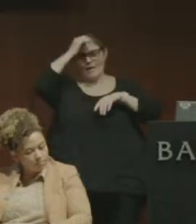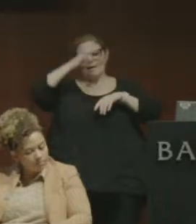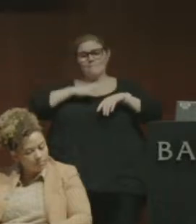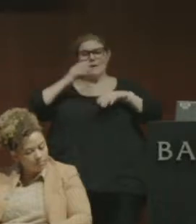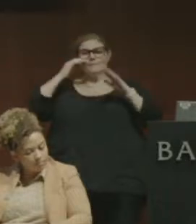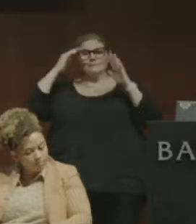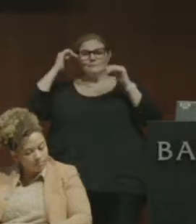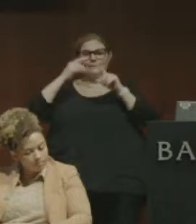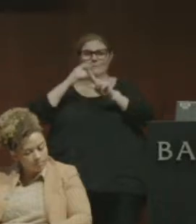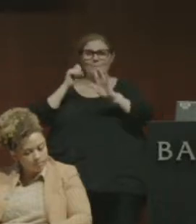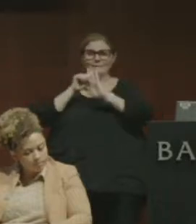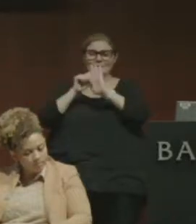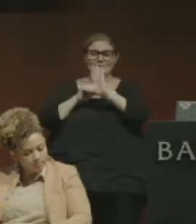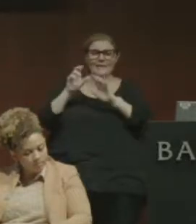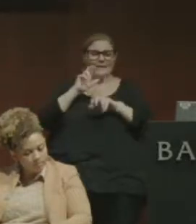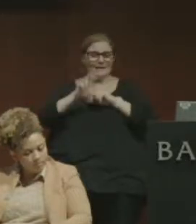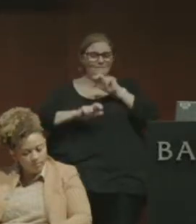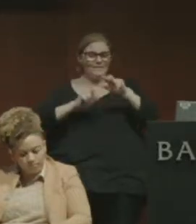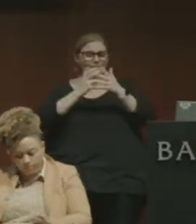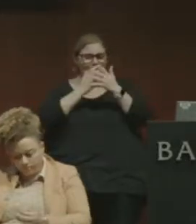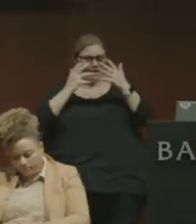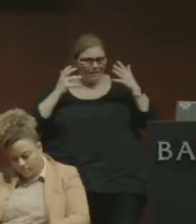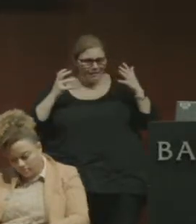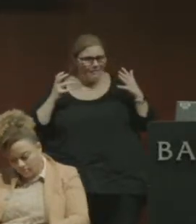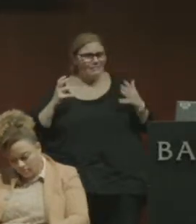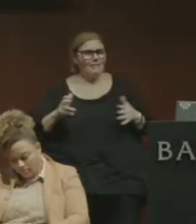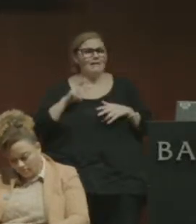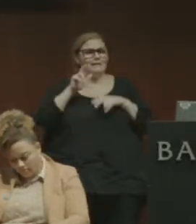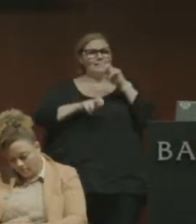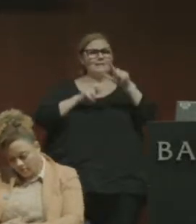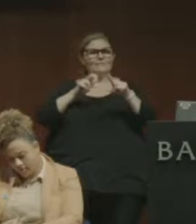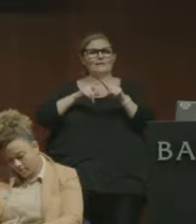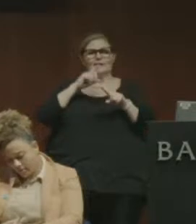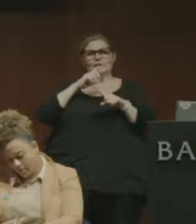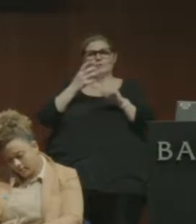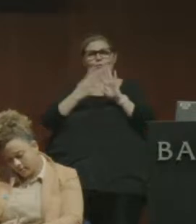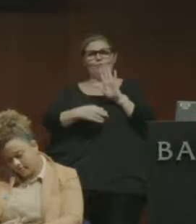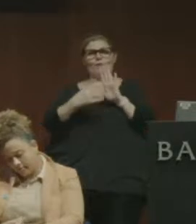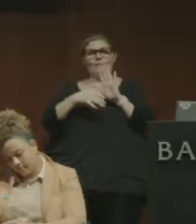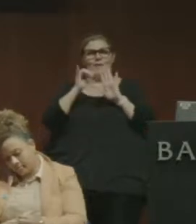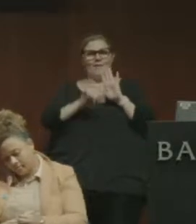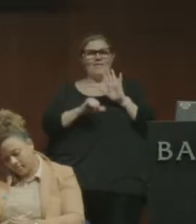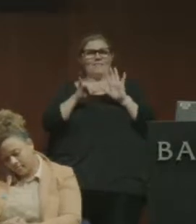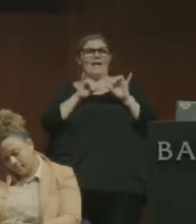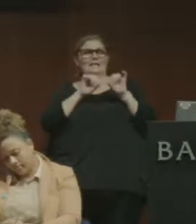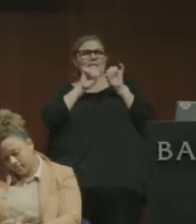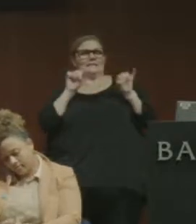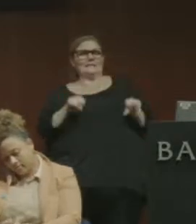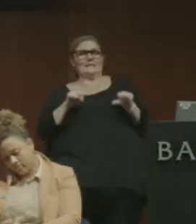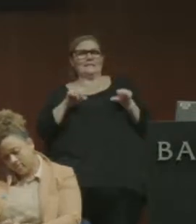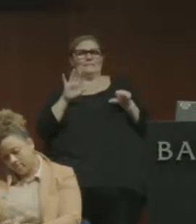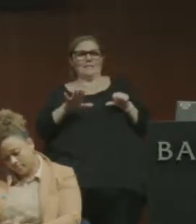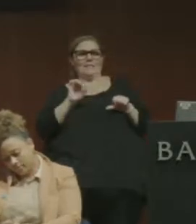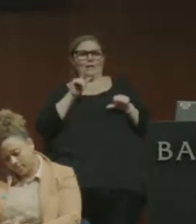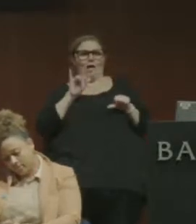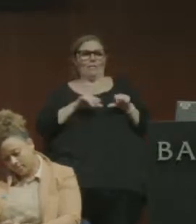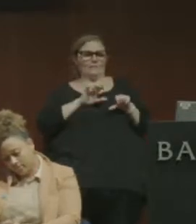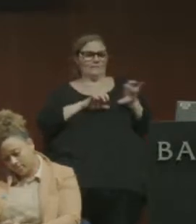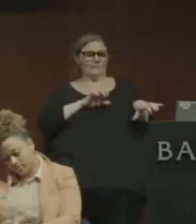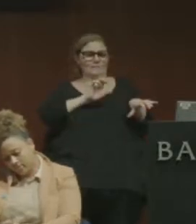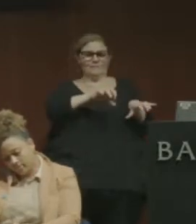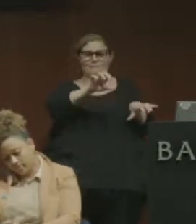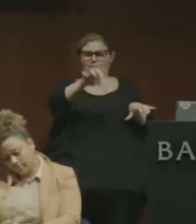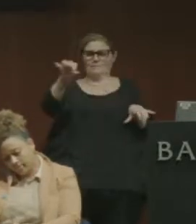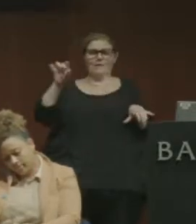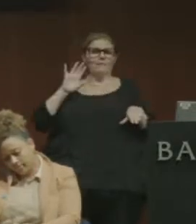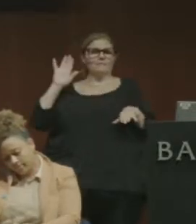of the state and later invested quite heavily in the replication of this framework in their colonies as part of